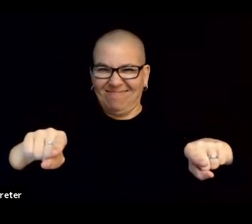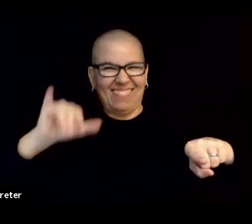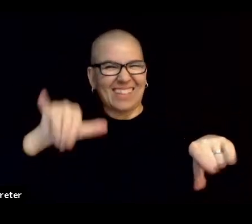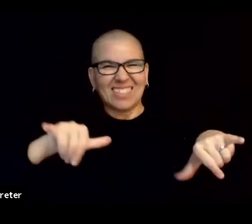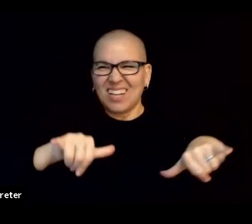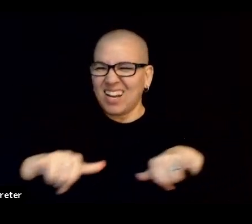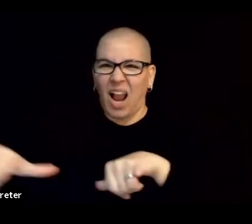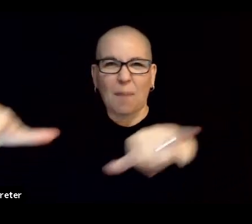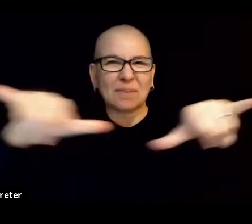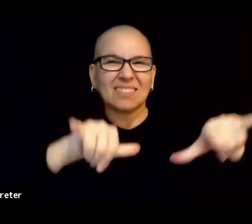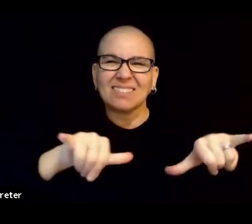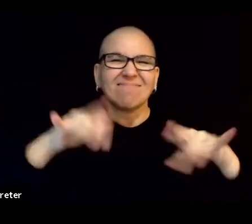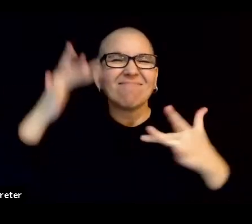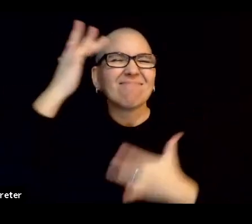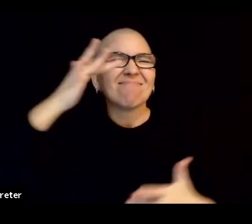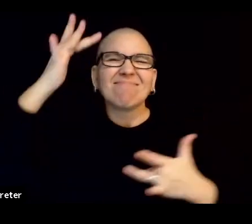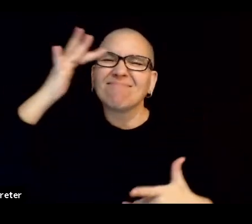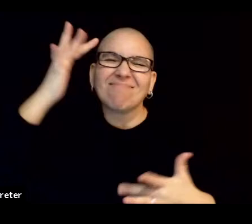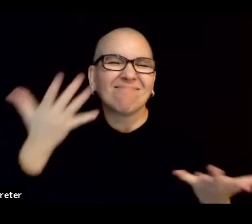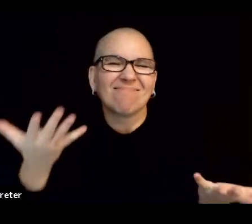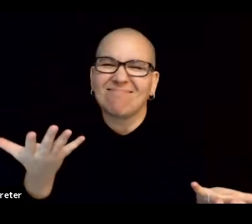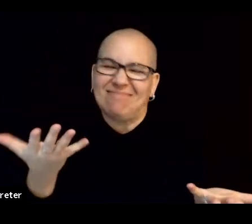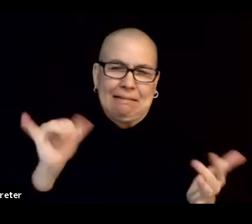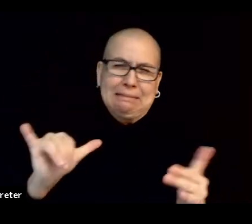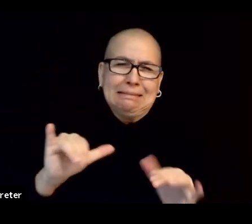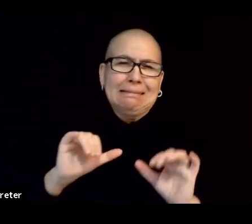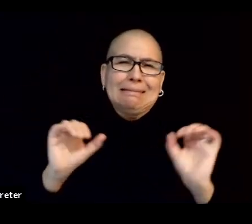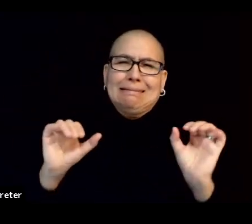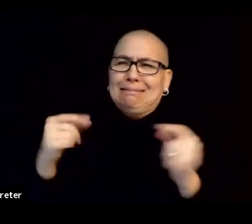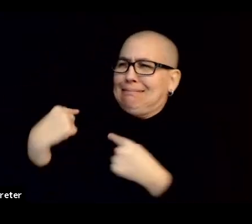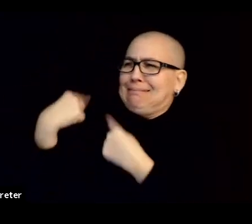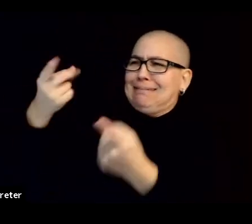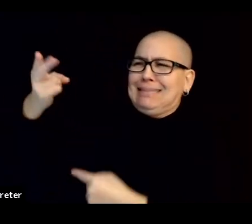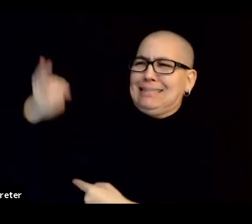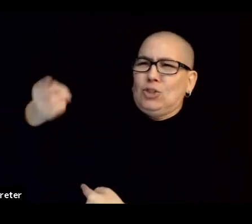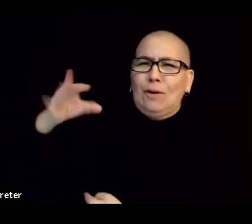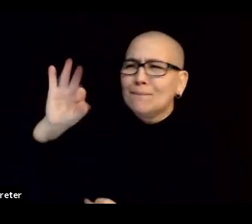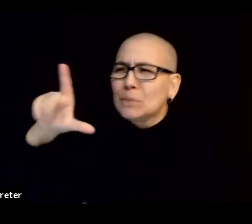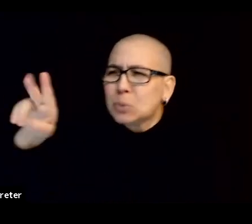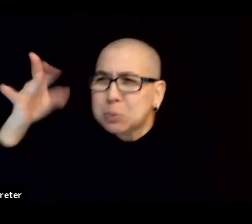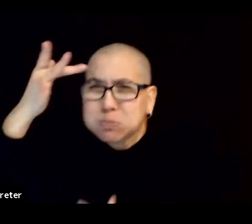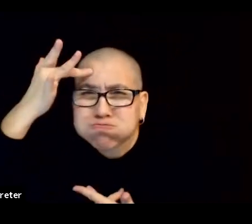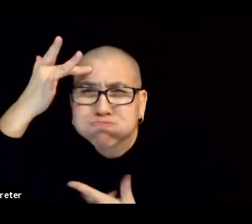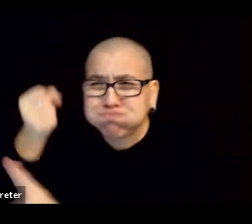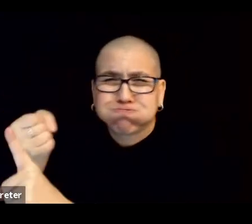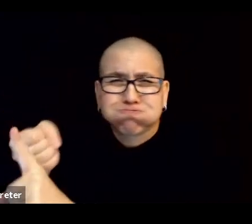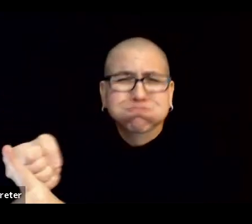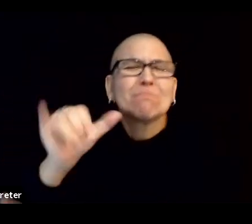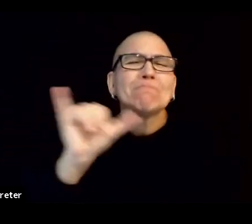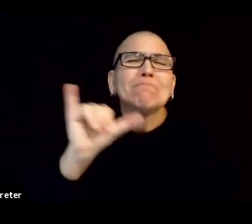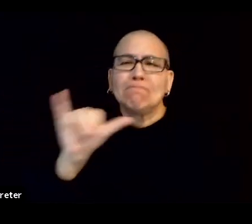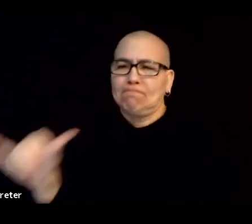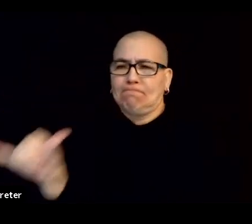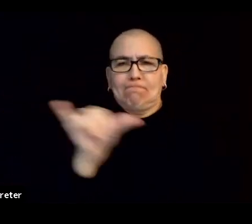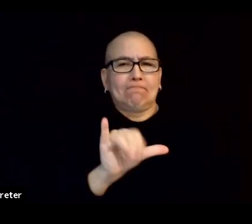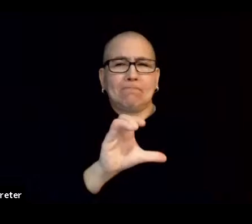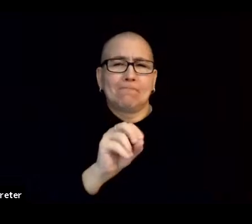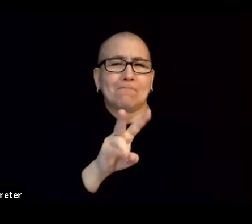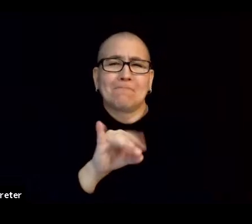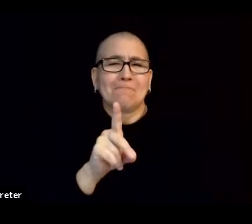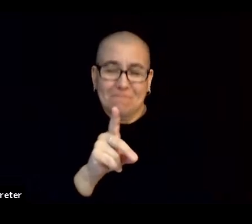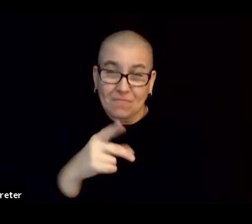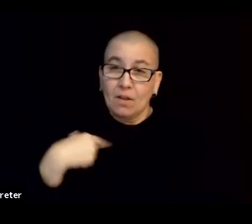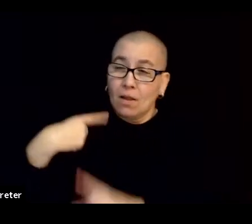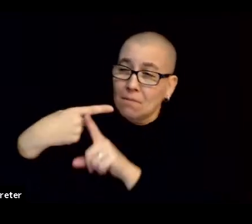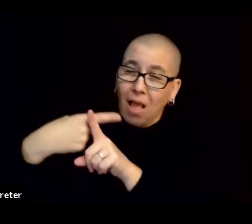scourges of disease over the history of our people. We've said for months that vaccines would be the exit strategy, and they're here